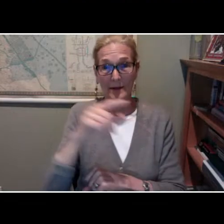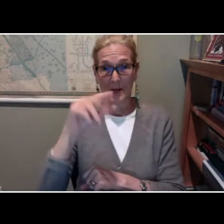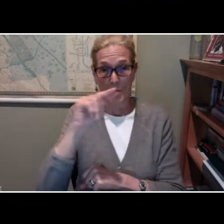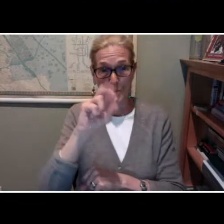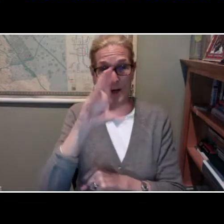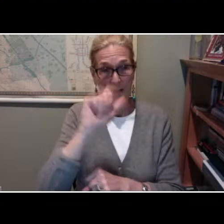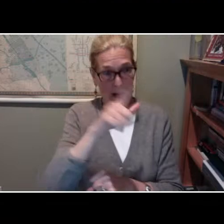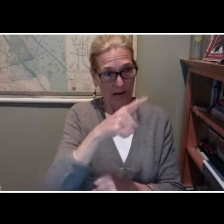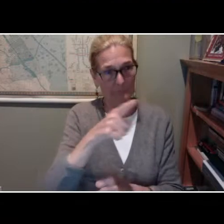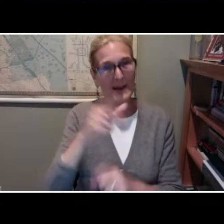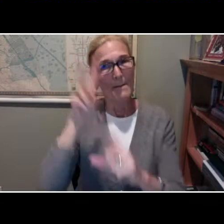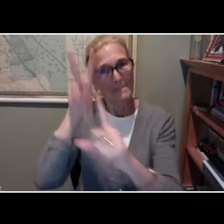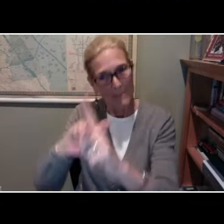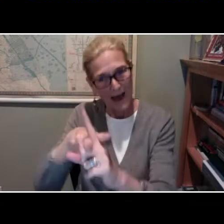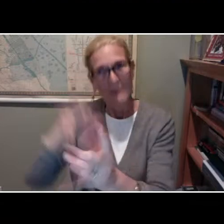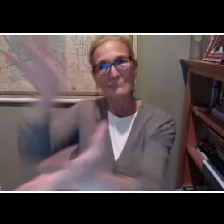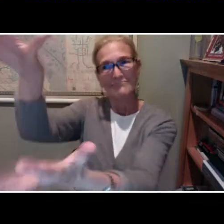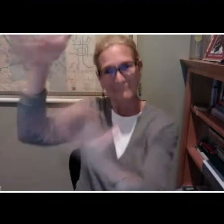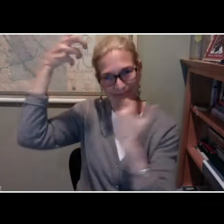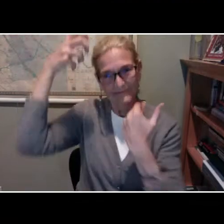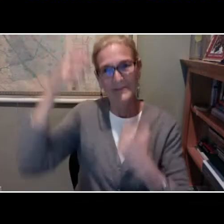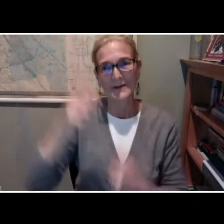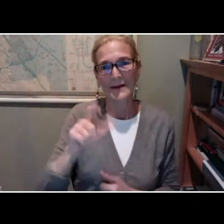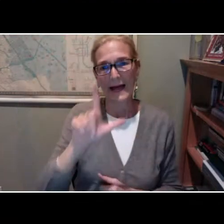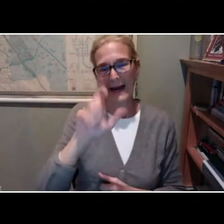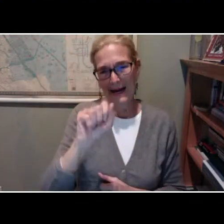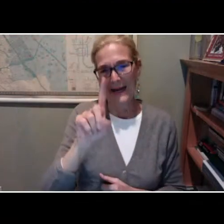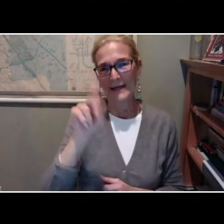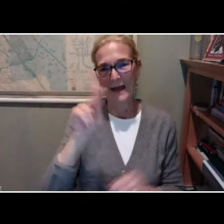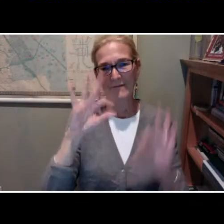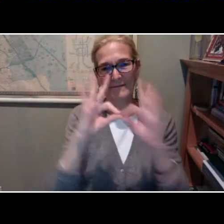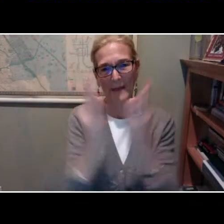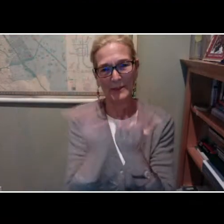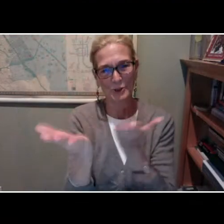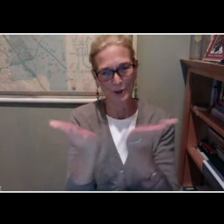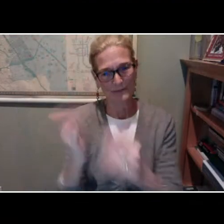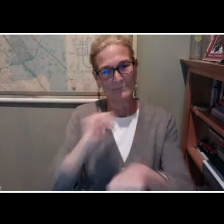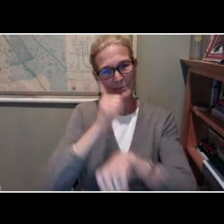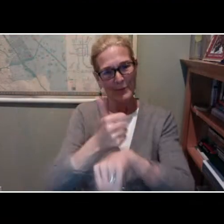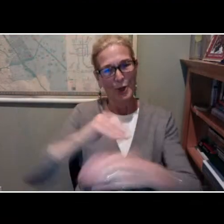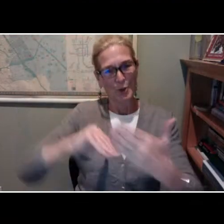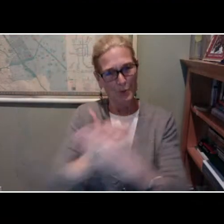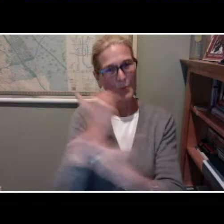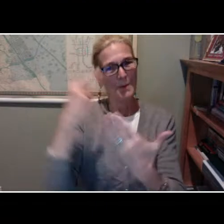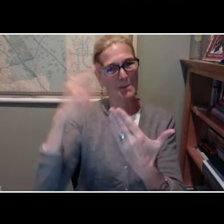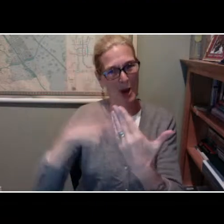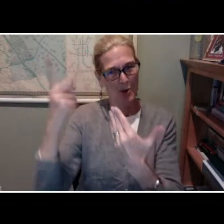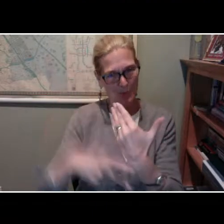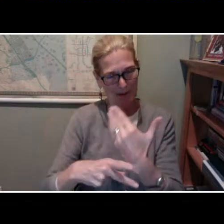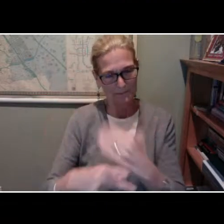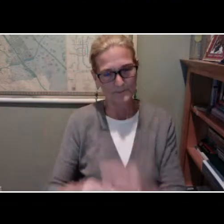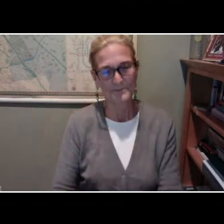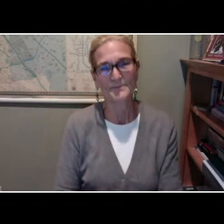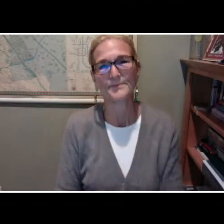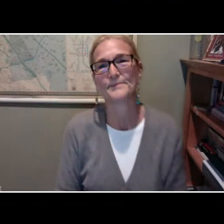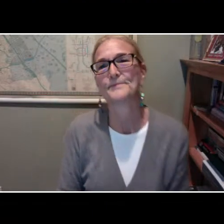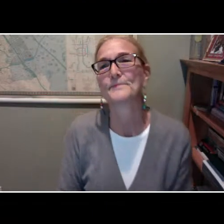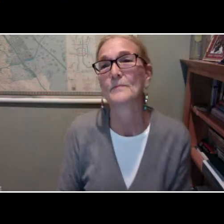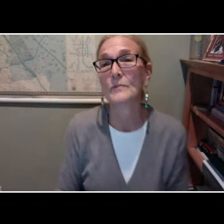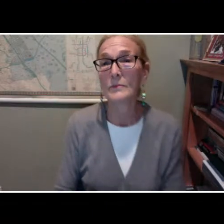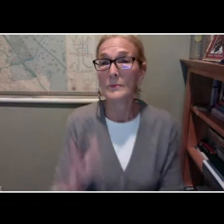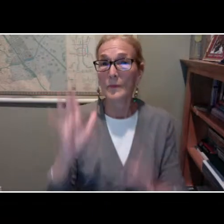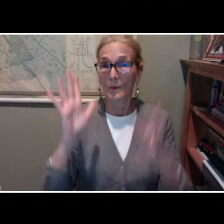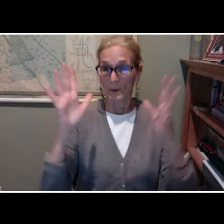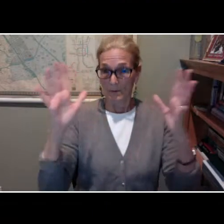In 2020, in the midst of COVID, NorCal again applied for funds for LEAD K family